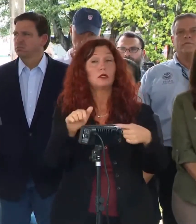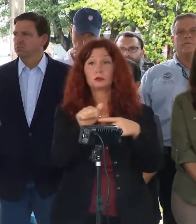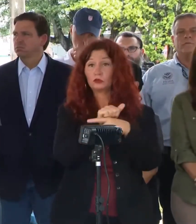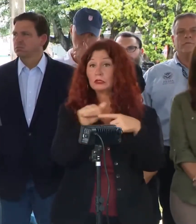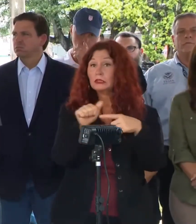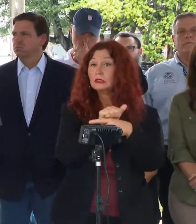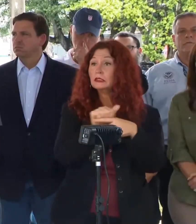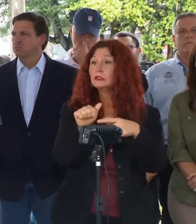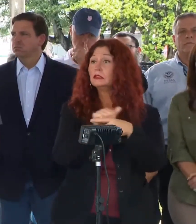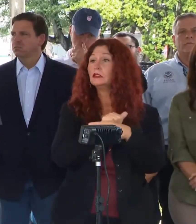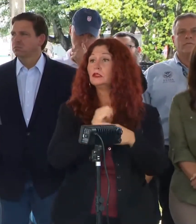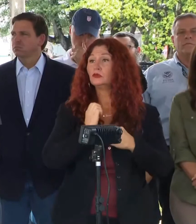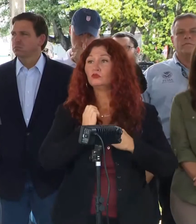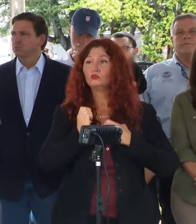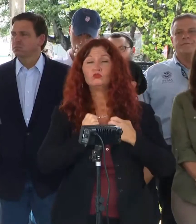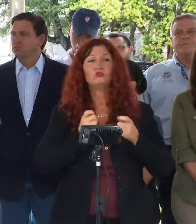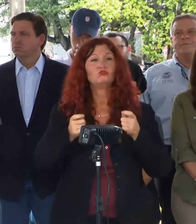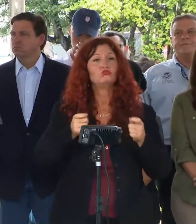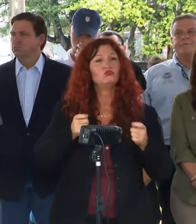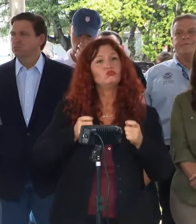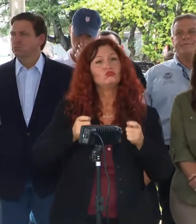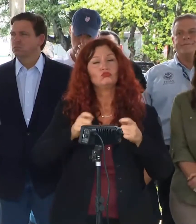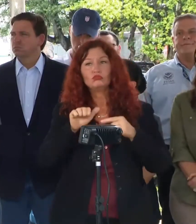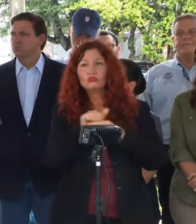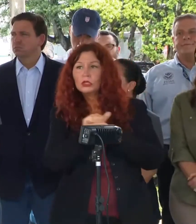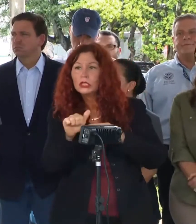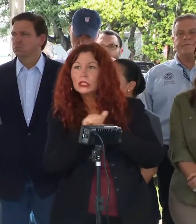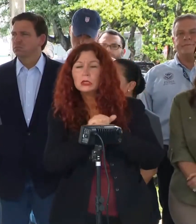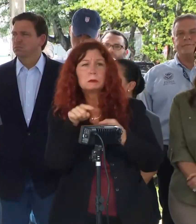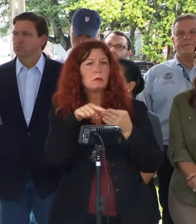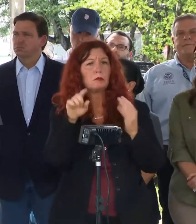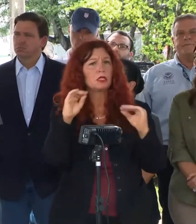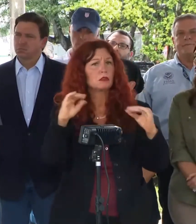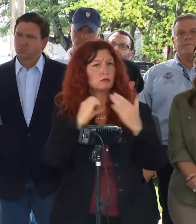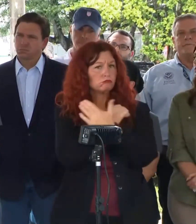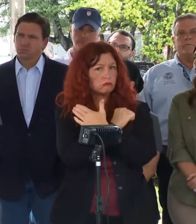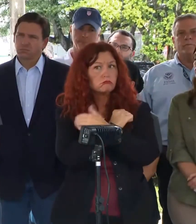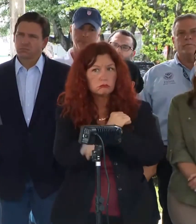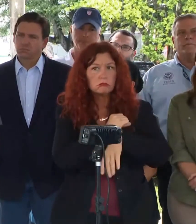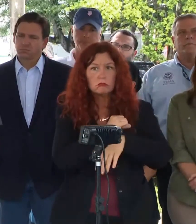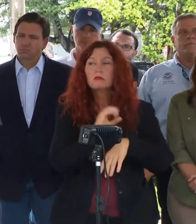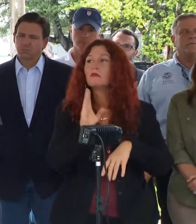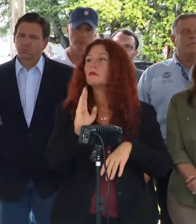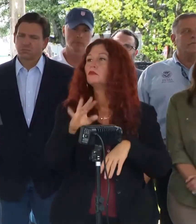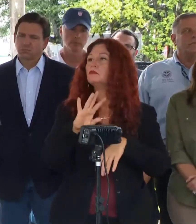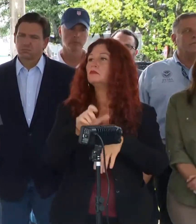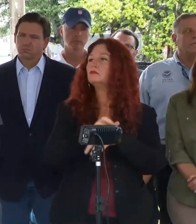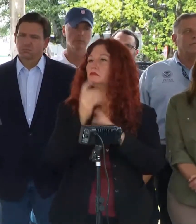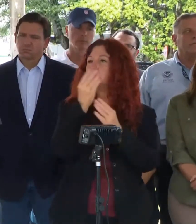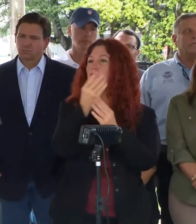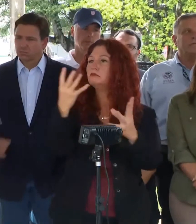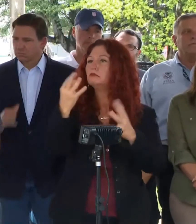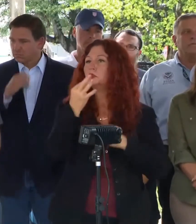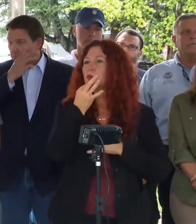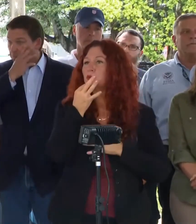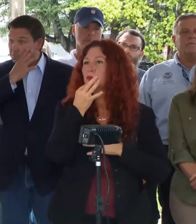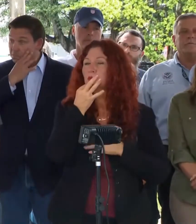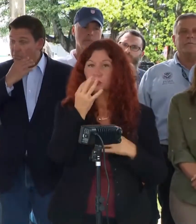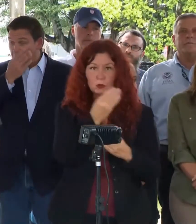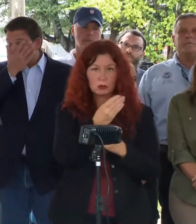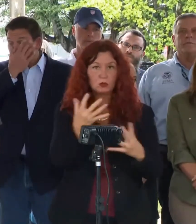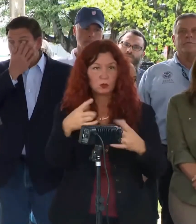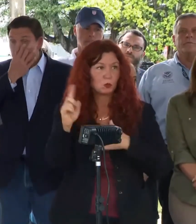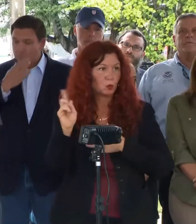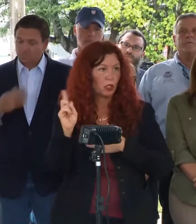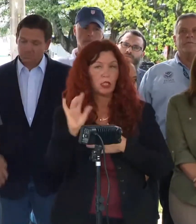the next 3 to 4 days to actually have the locations of where we will be providing those free courses to the community. So it'll be a